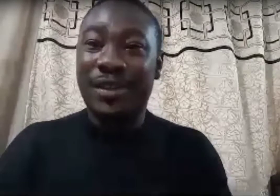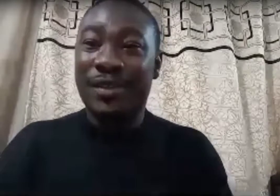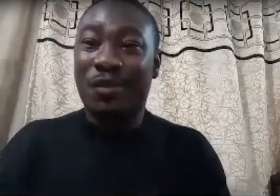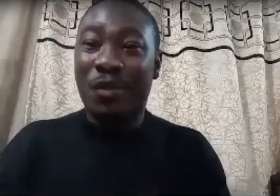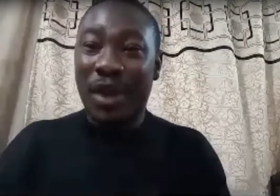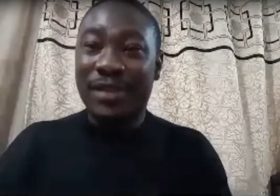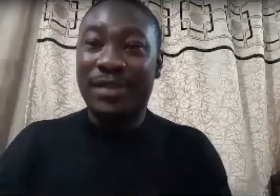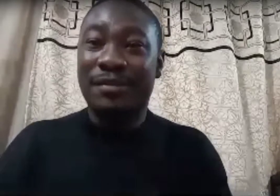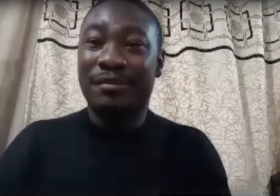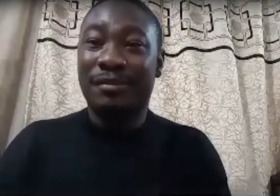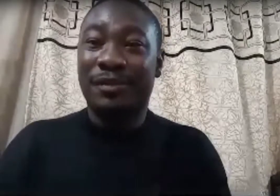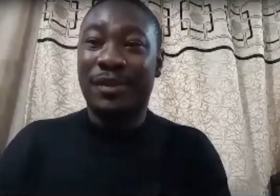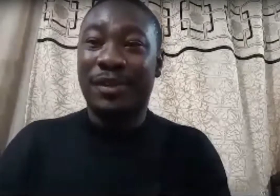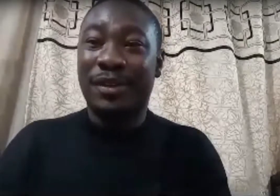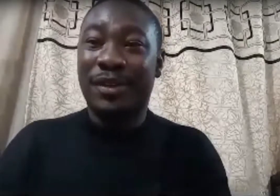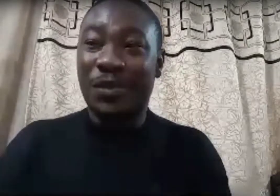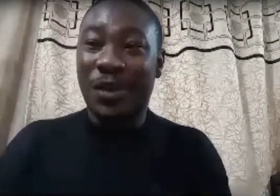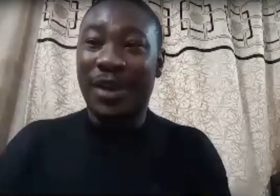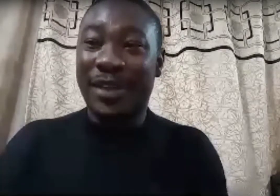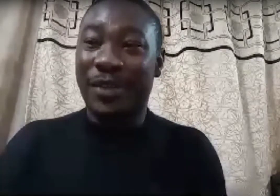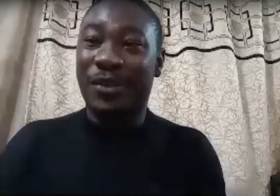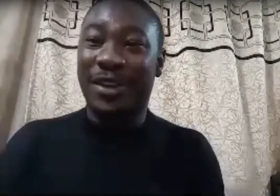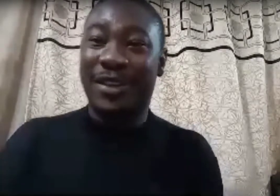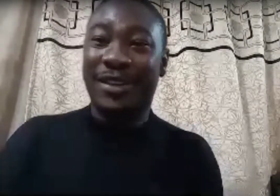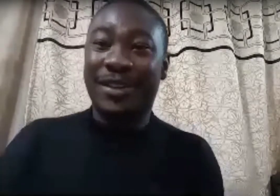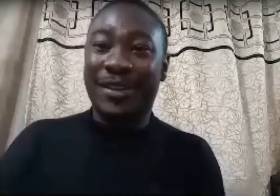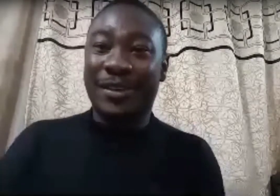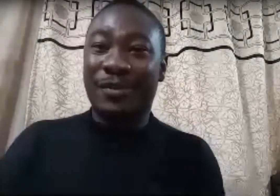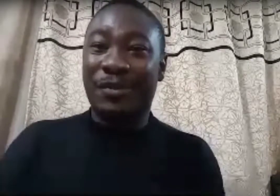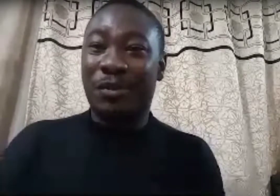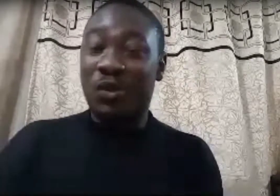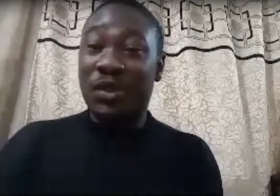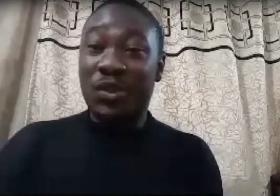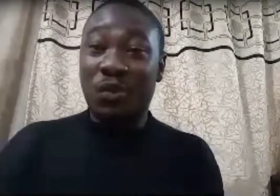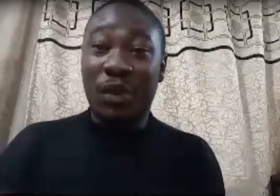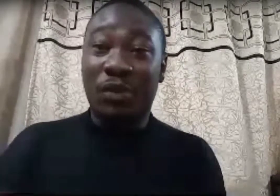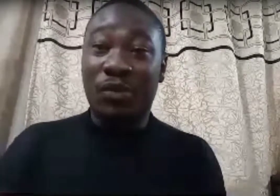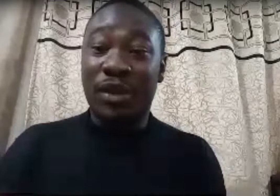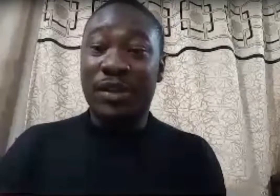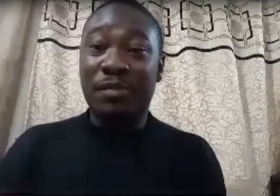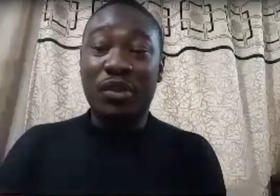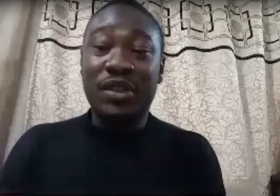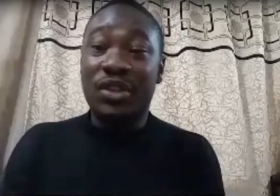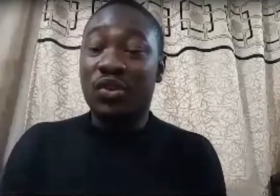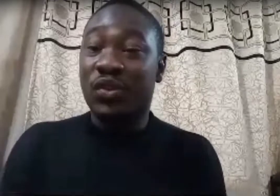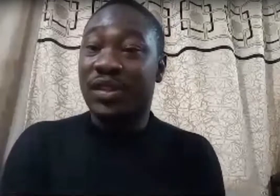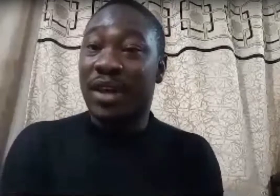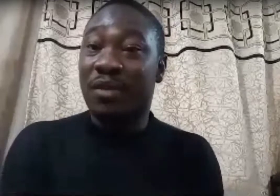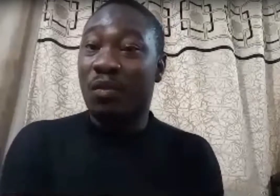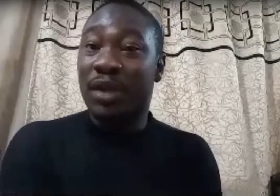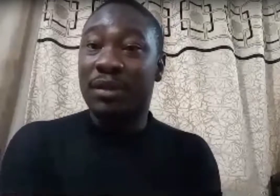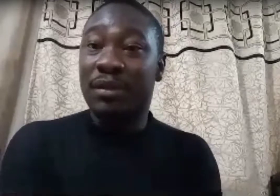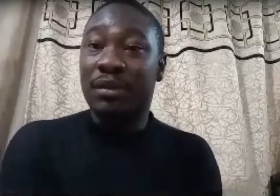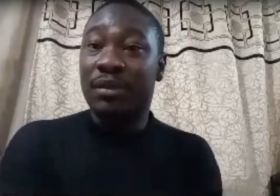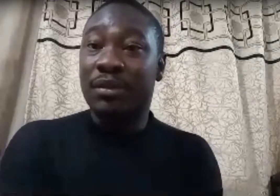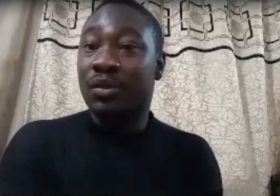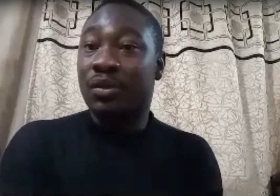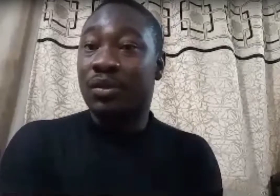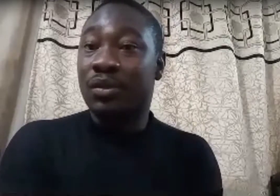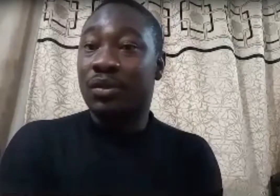it's quite ironic. From 20 to 100, it's more tedious to sign 1 to 20 than it